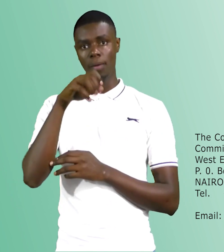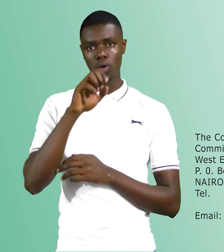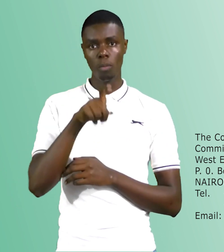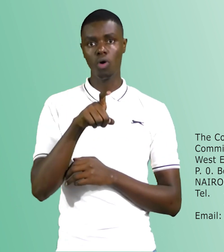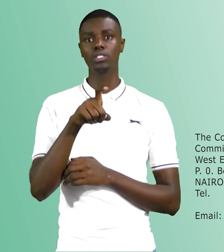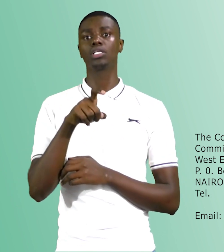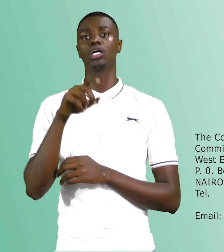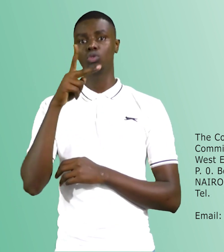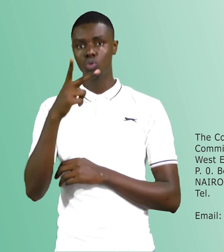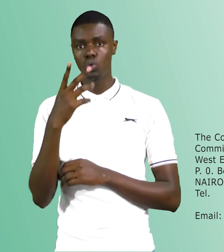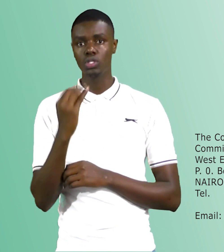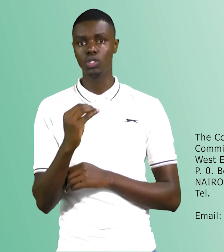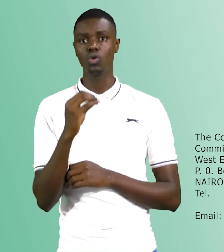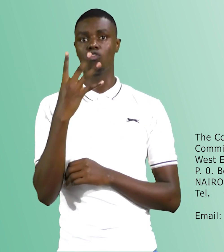Box